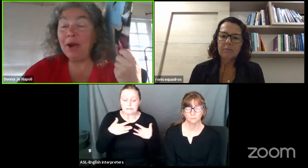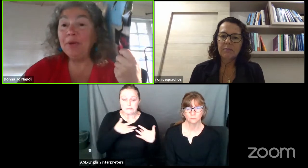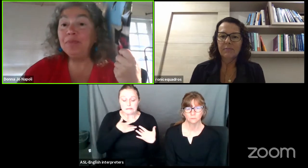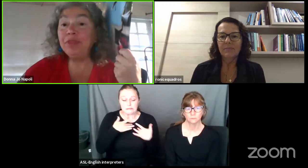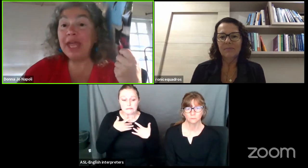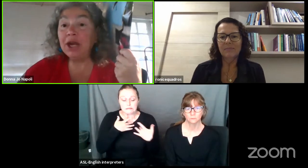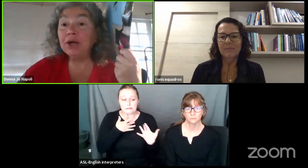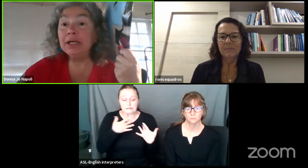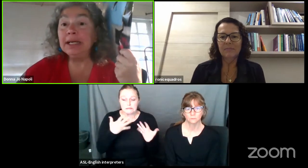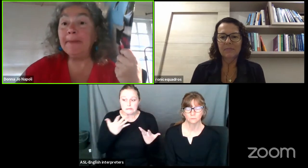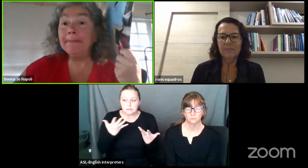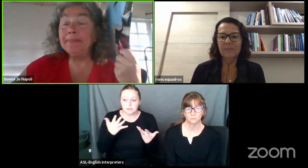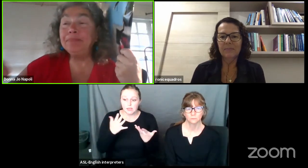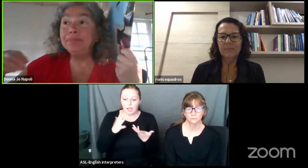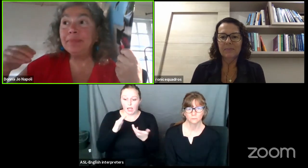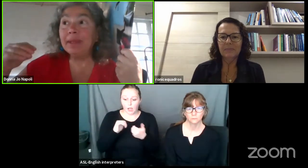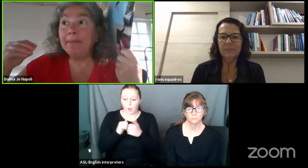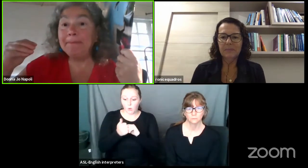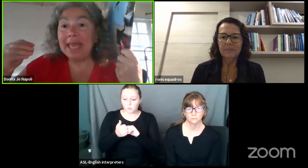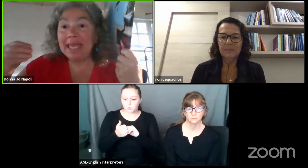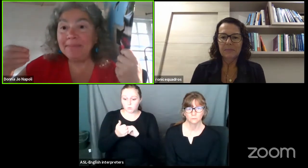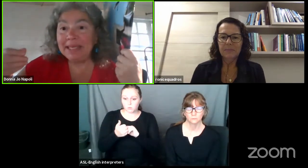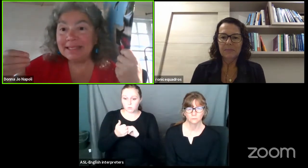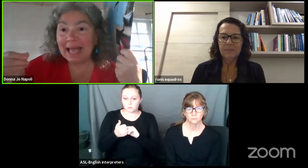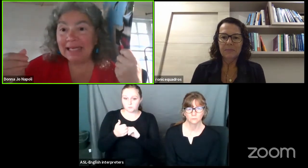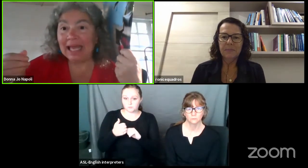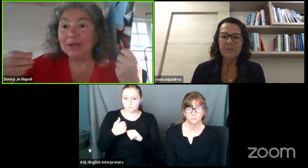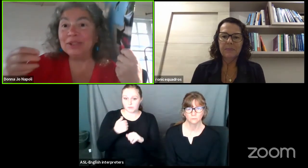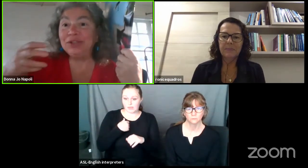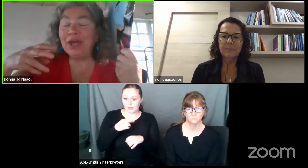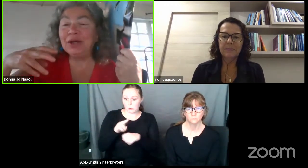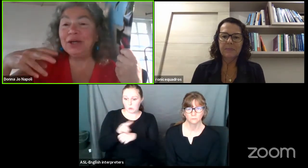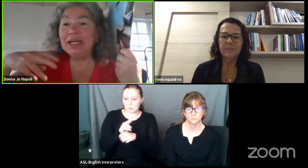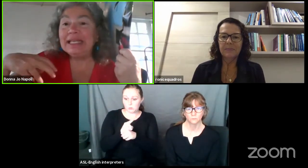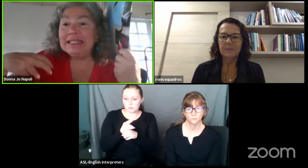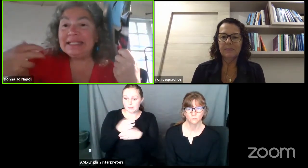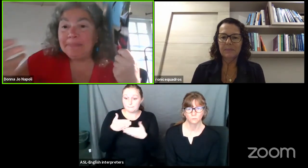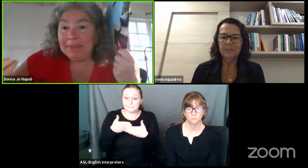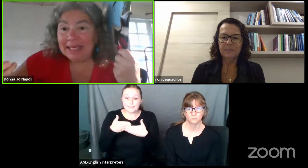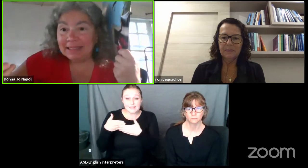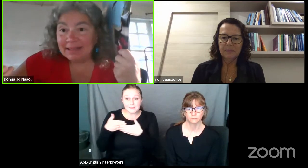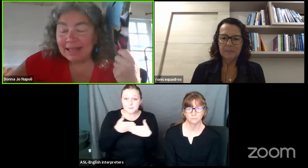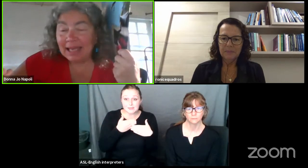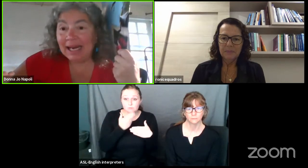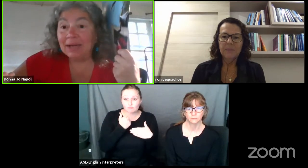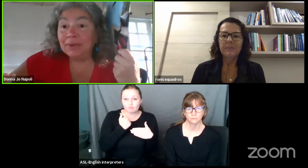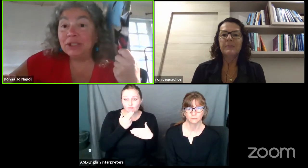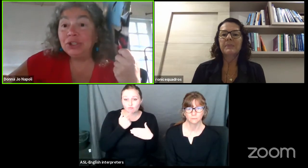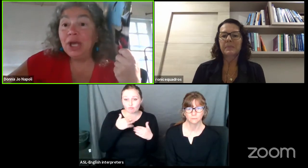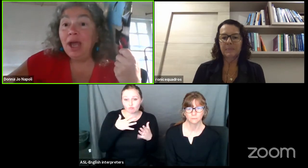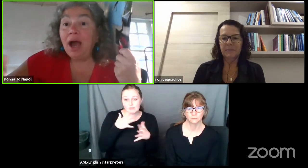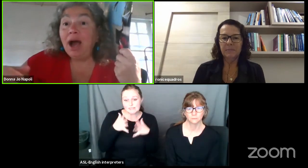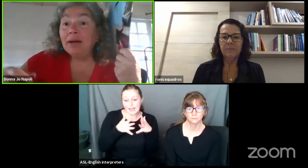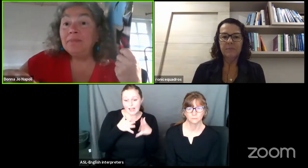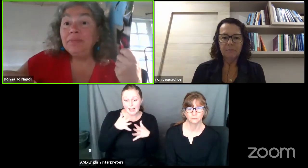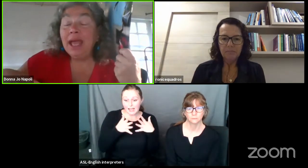using their baby sign language, their incipient sign